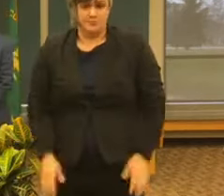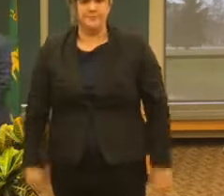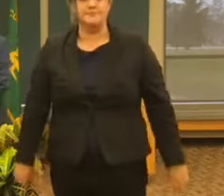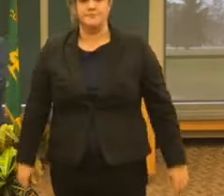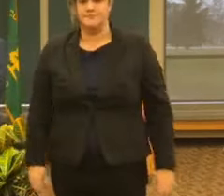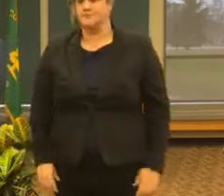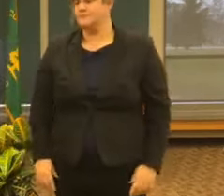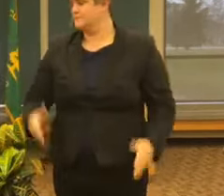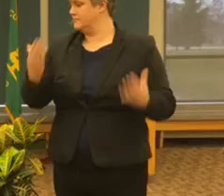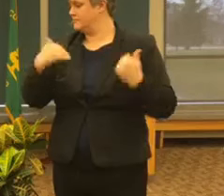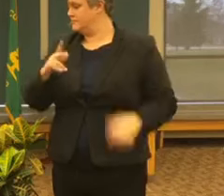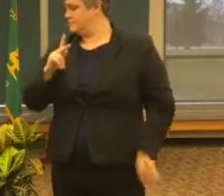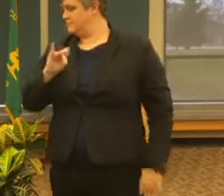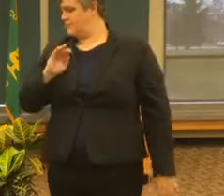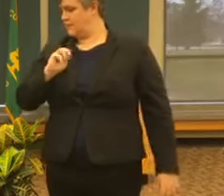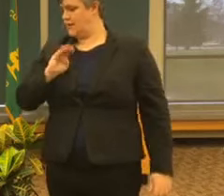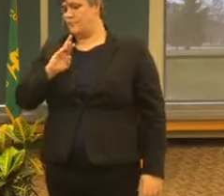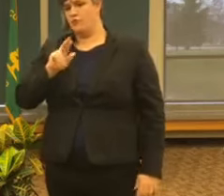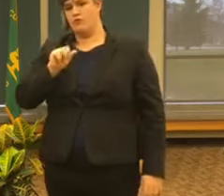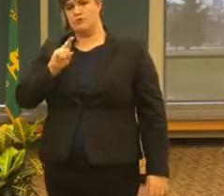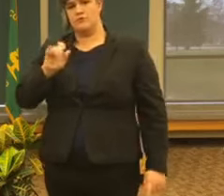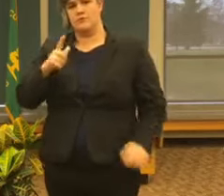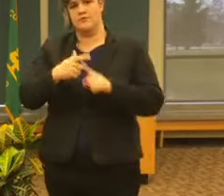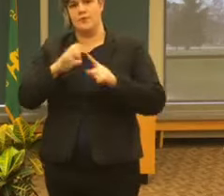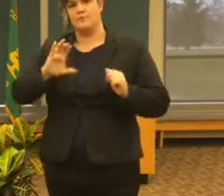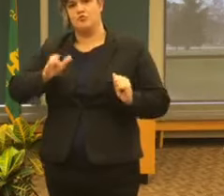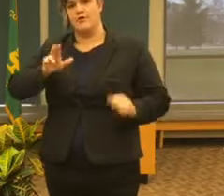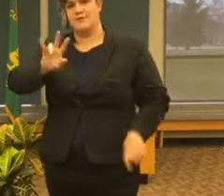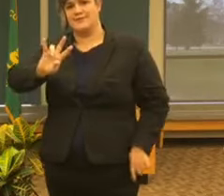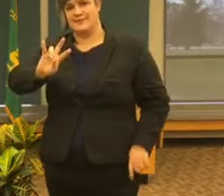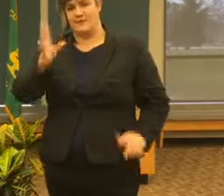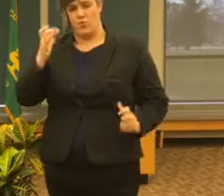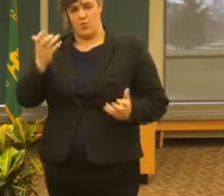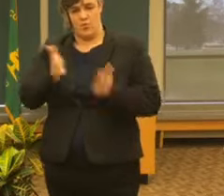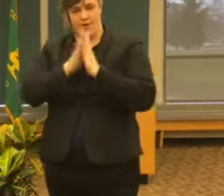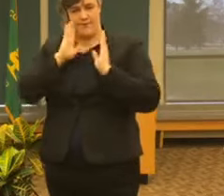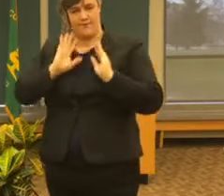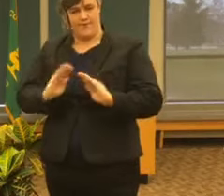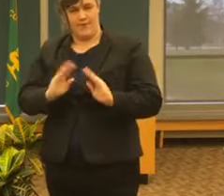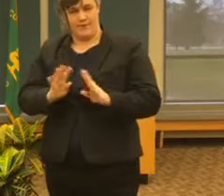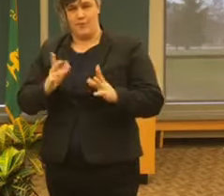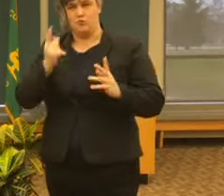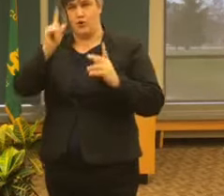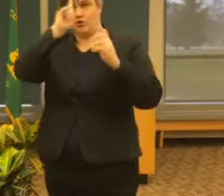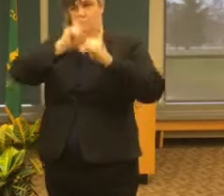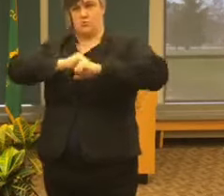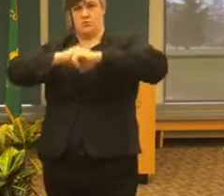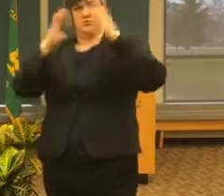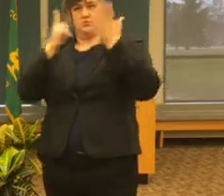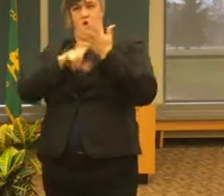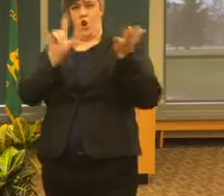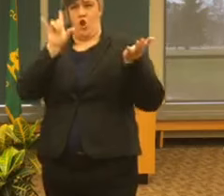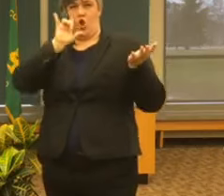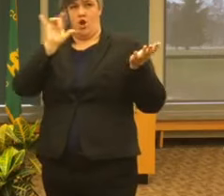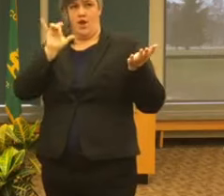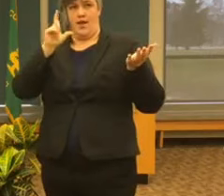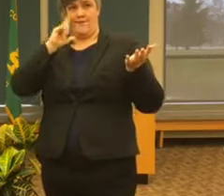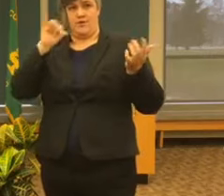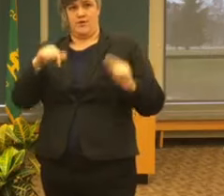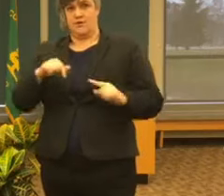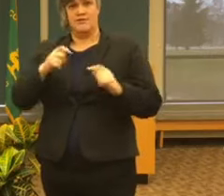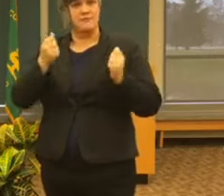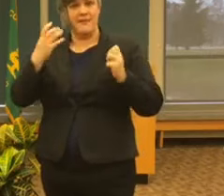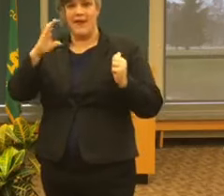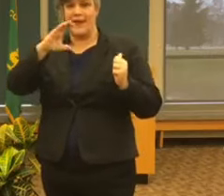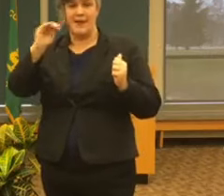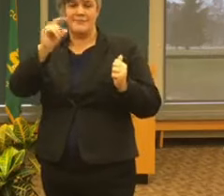This is Kim Russell from Channel 7 with clarification. As I'm trying to envision this happening, a lot of companies don't